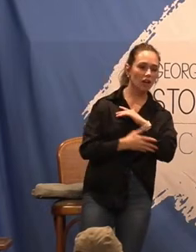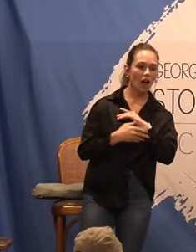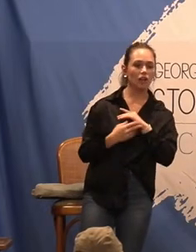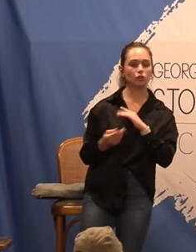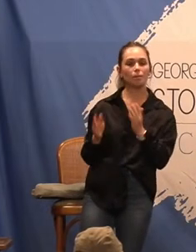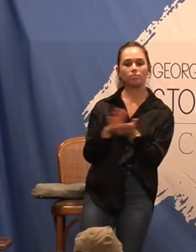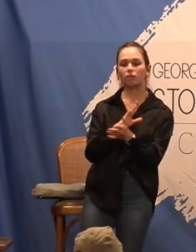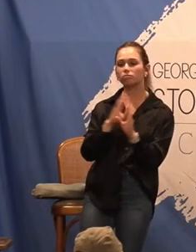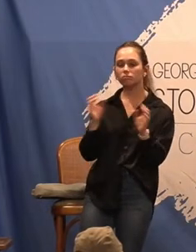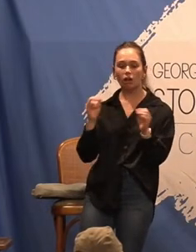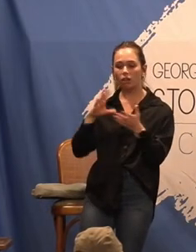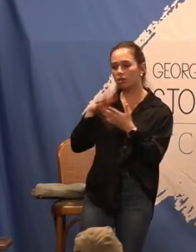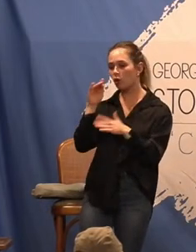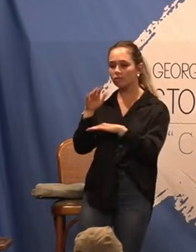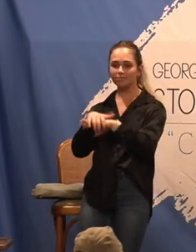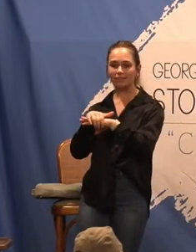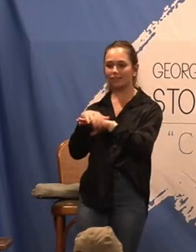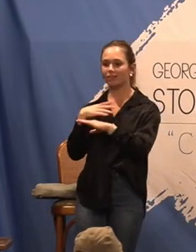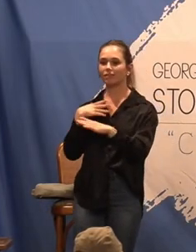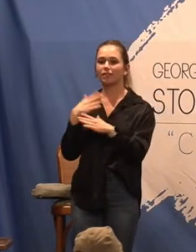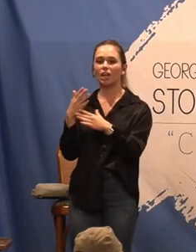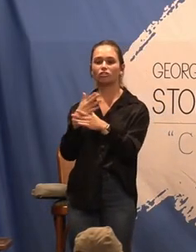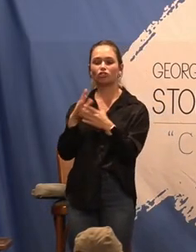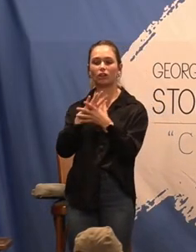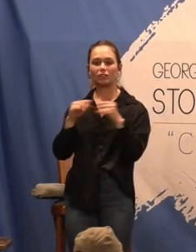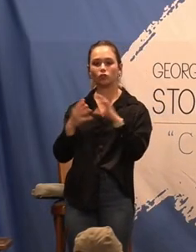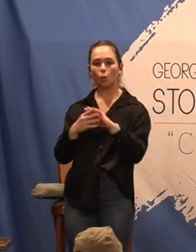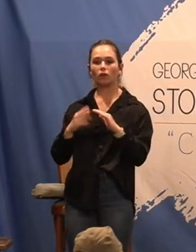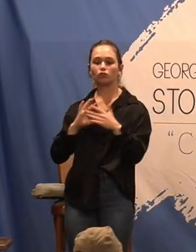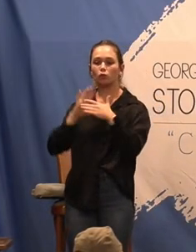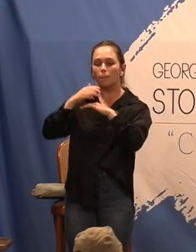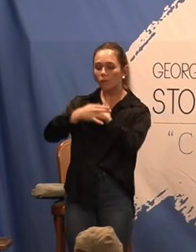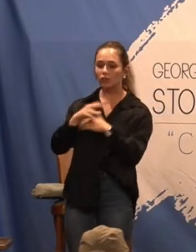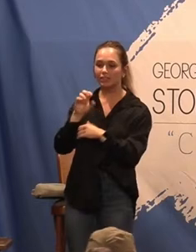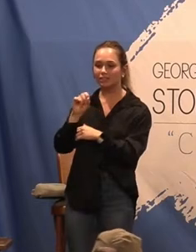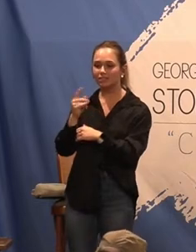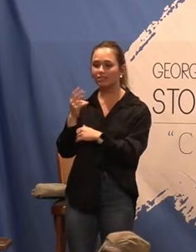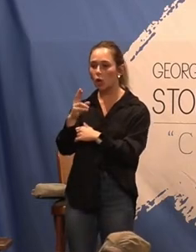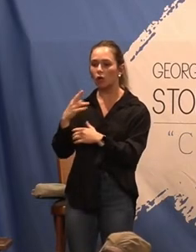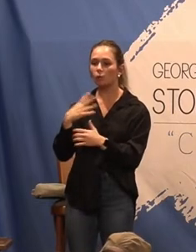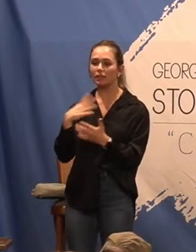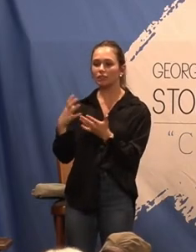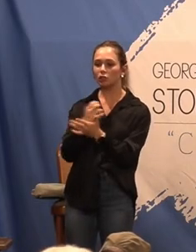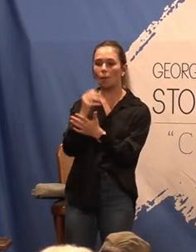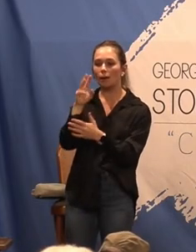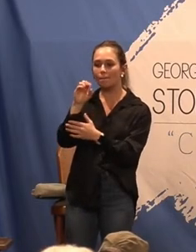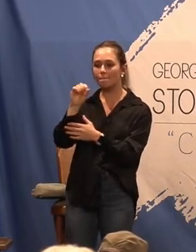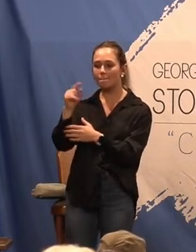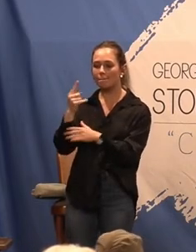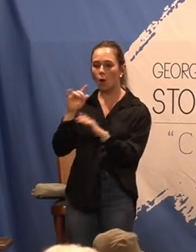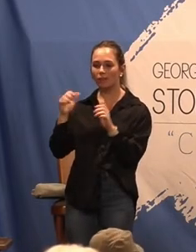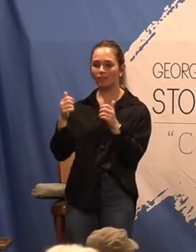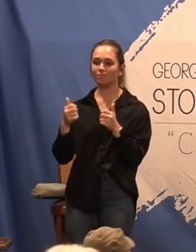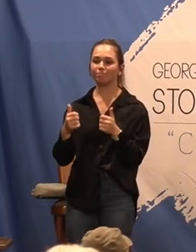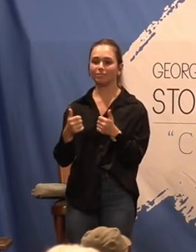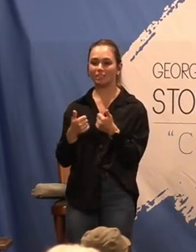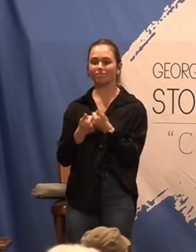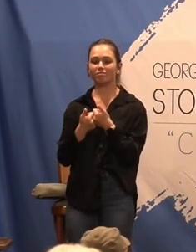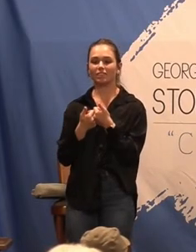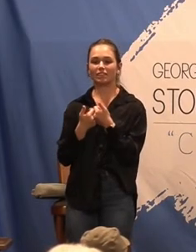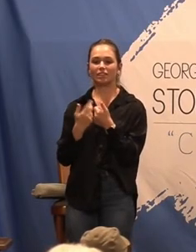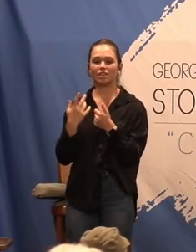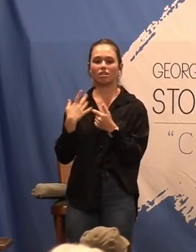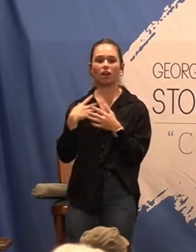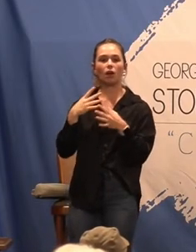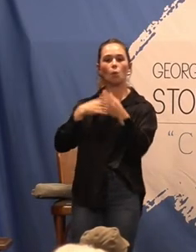undocumented, learning English, telling stories to overcome his stutter, winning so many moth events. Let's take a moment to shift gears and